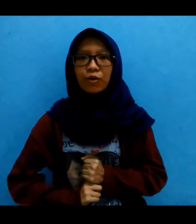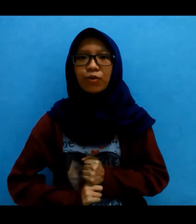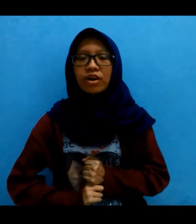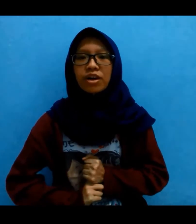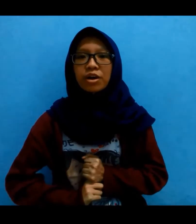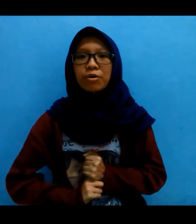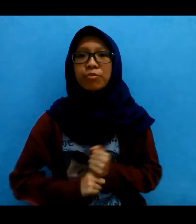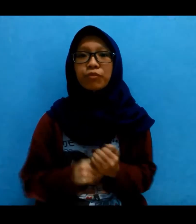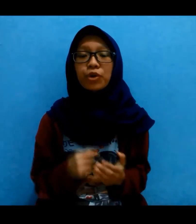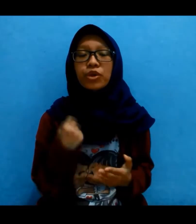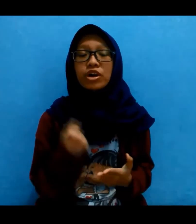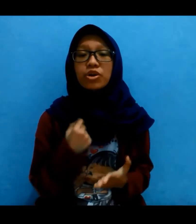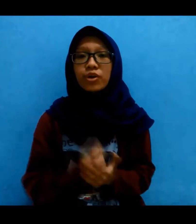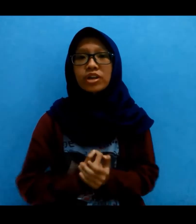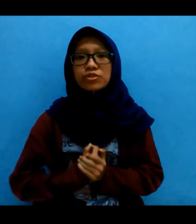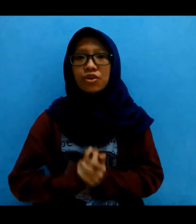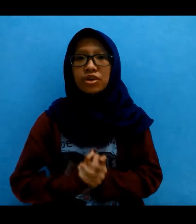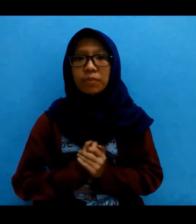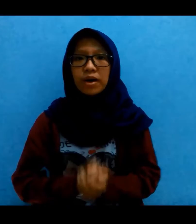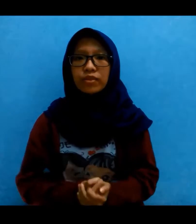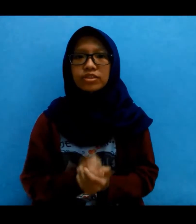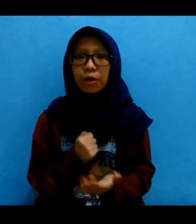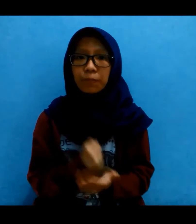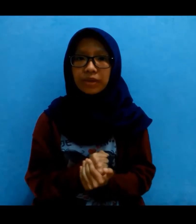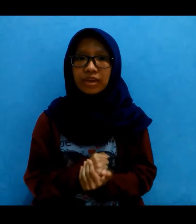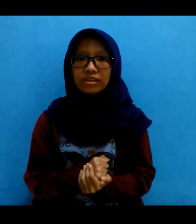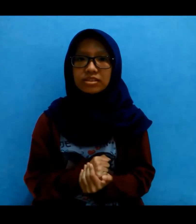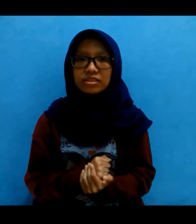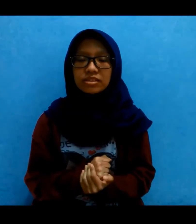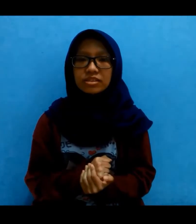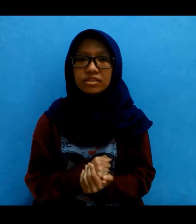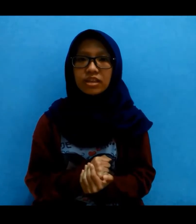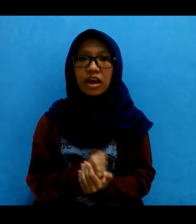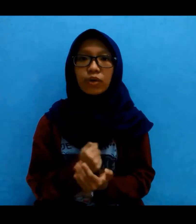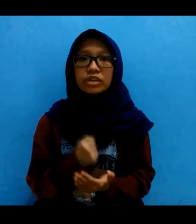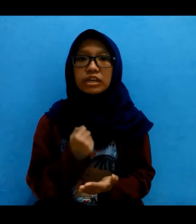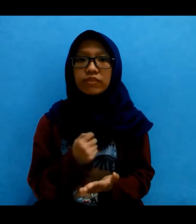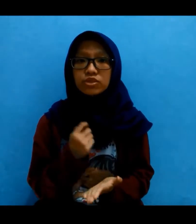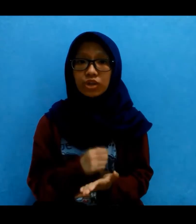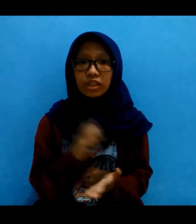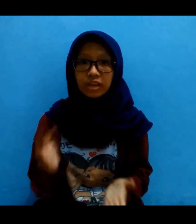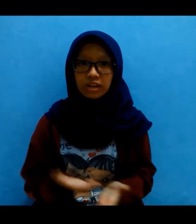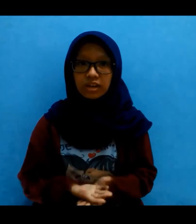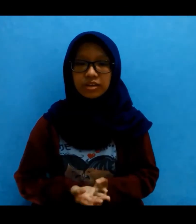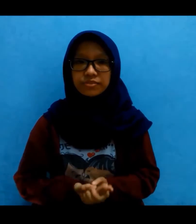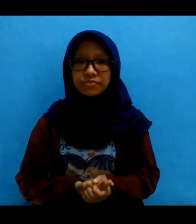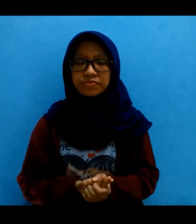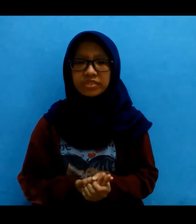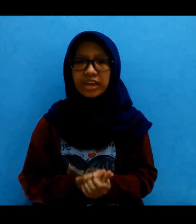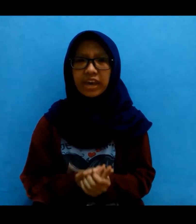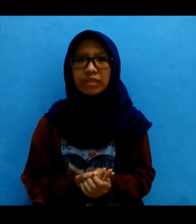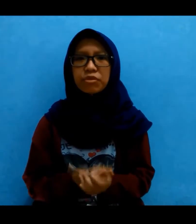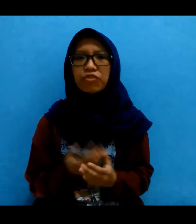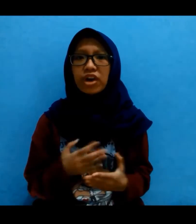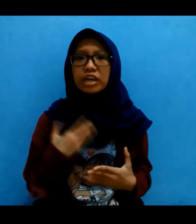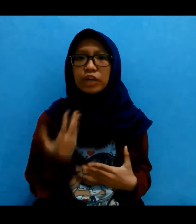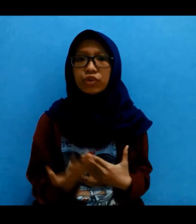Now, before we are going to talk about the topic that I will give it to you later, and before I give